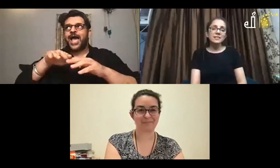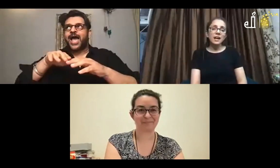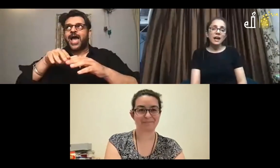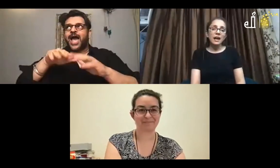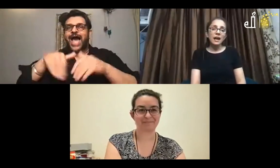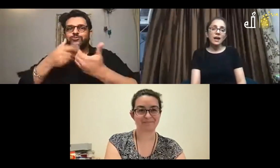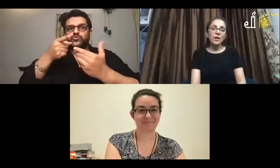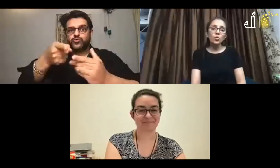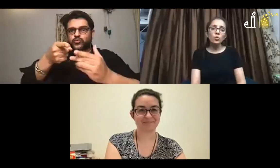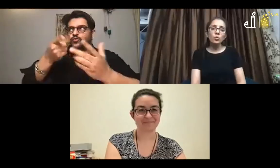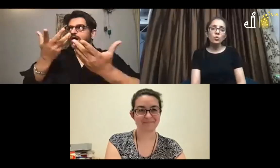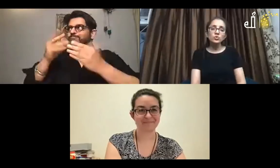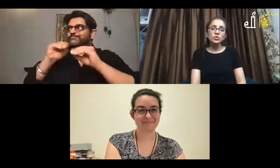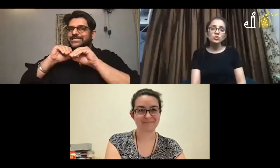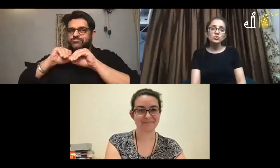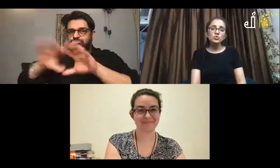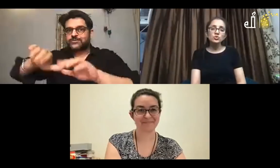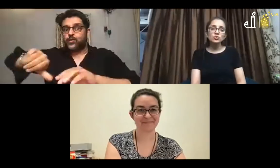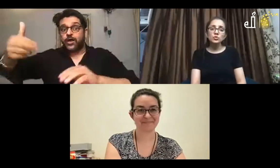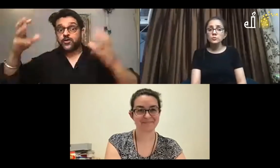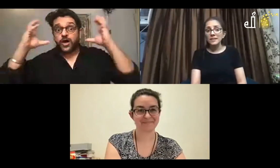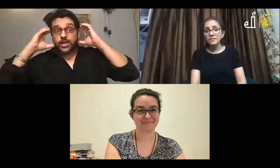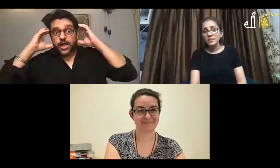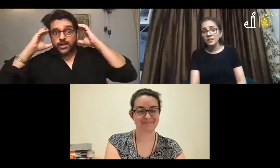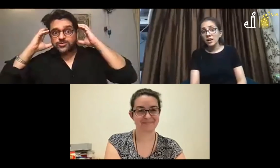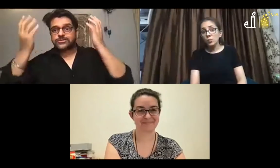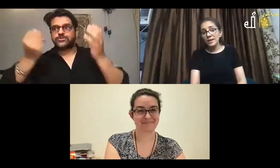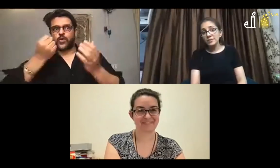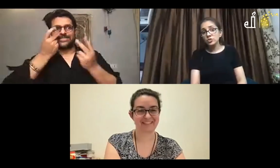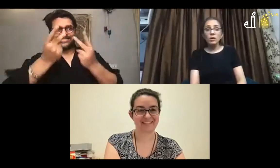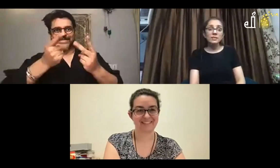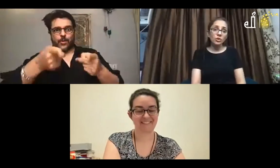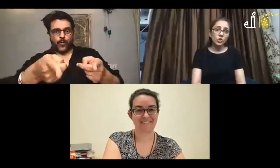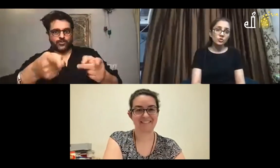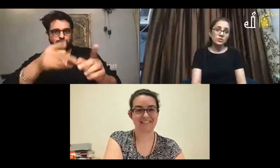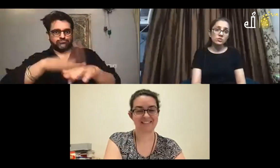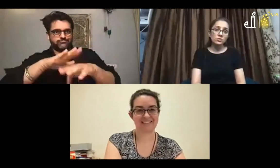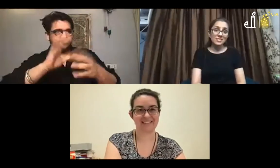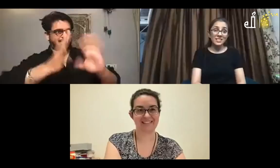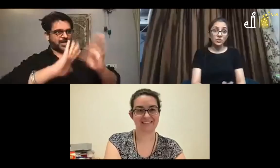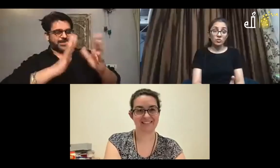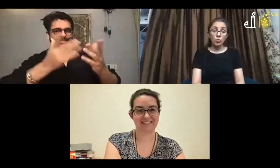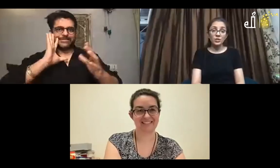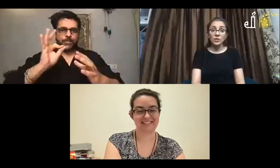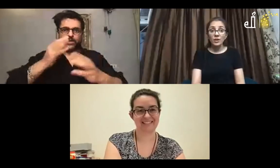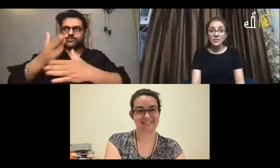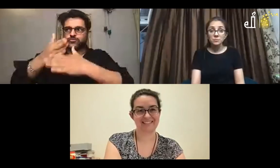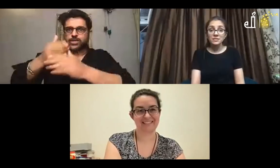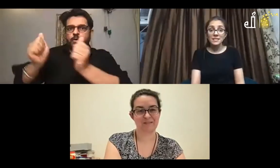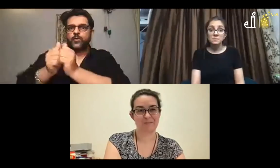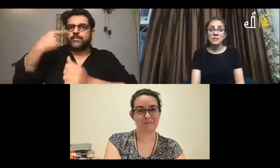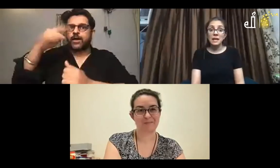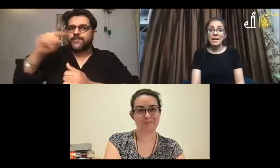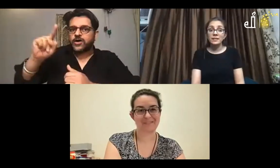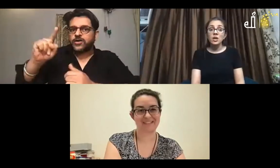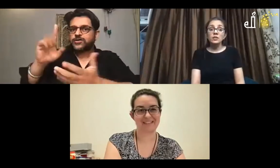secondly, how do you spread the awareness to other audiologists to see, what your experience